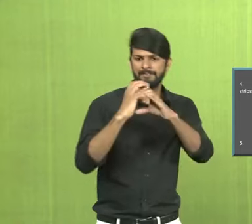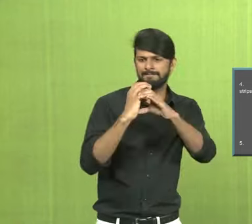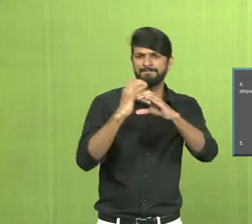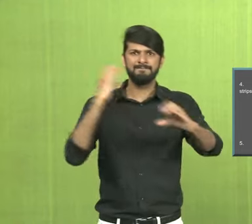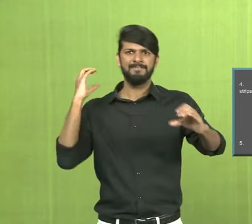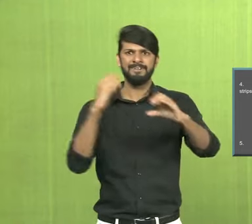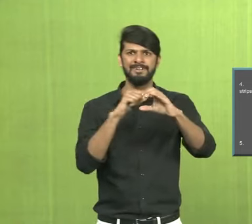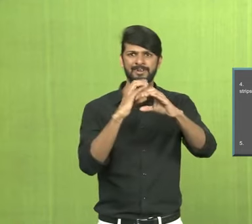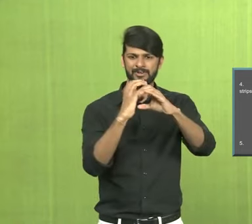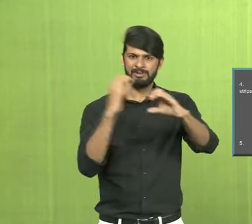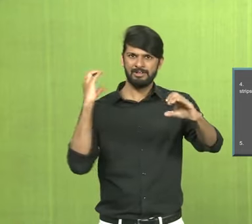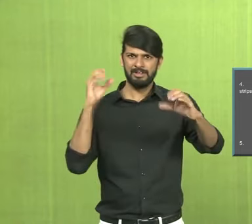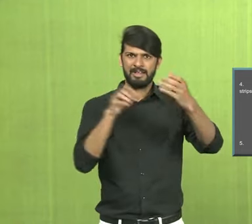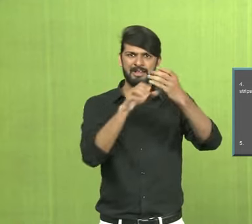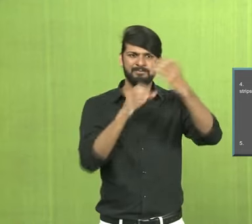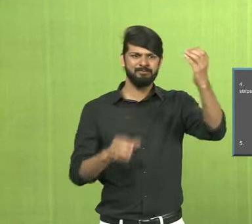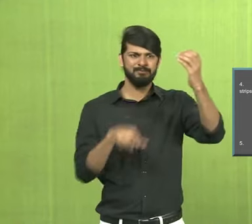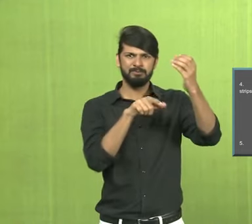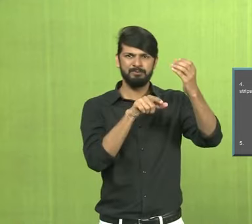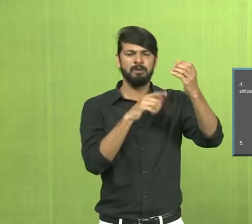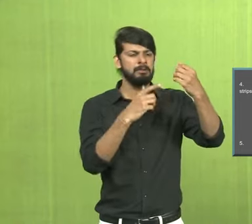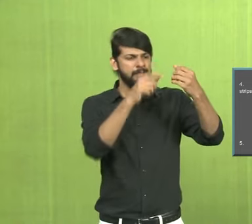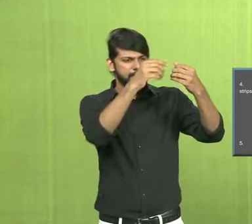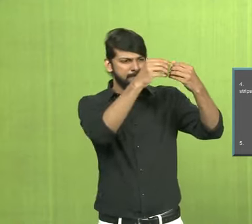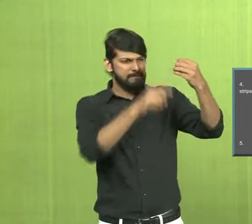they use bamboo strips,